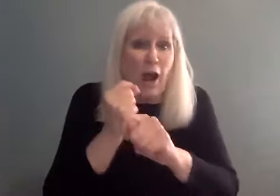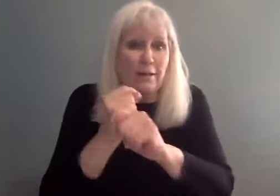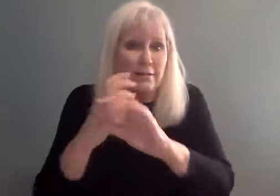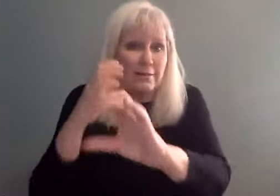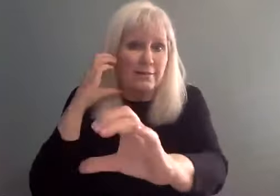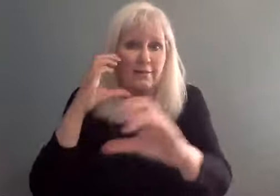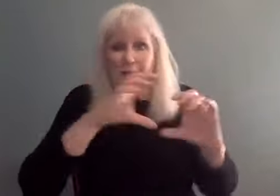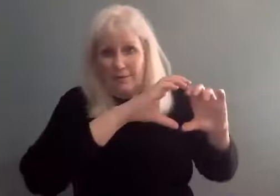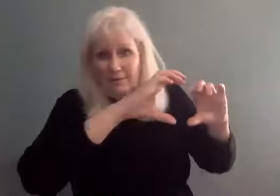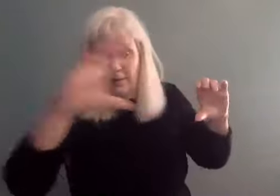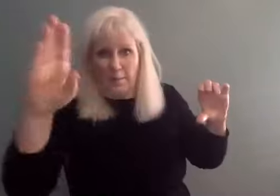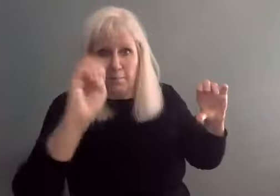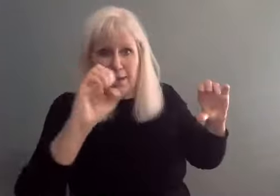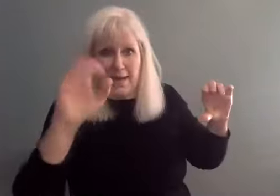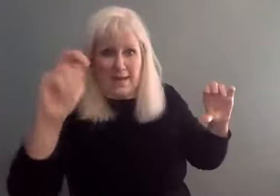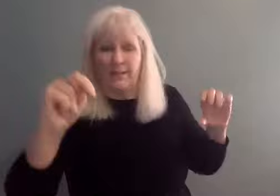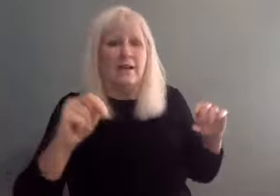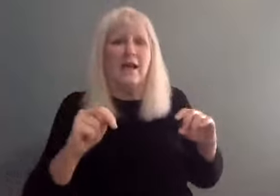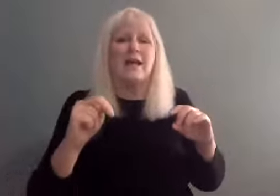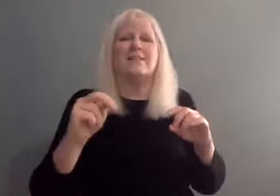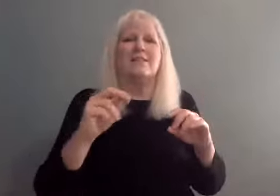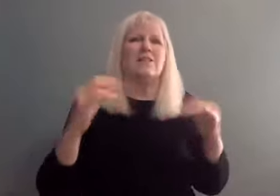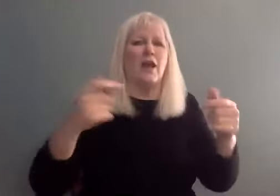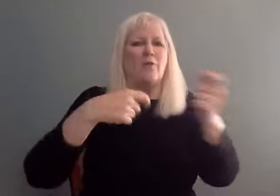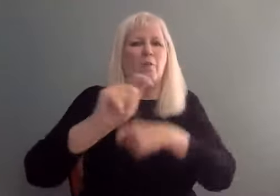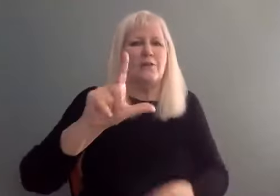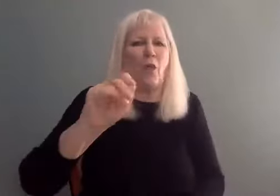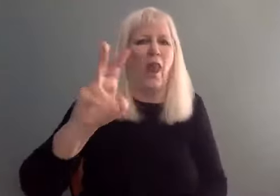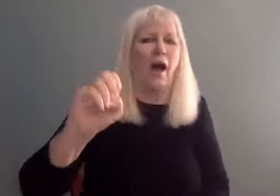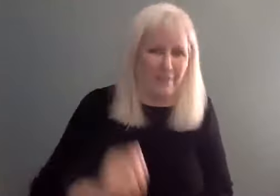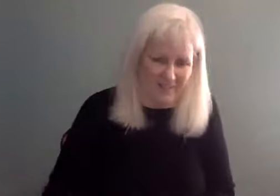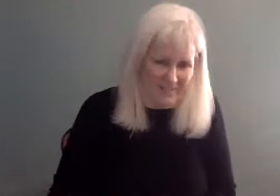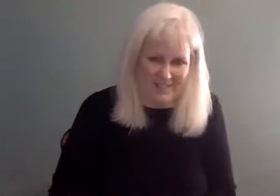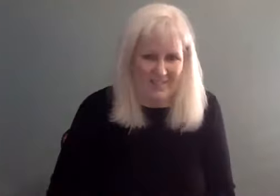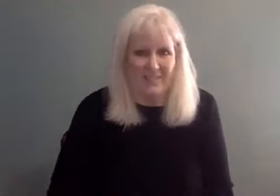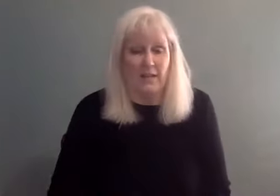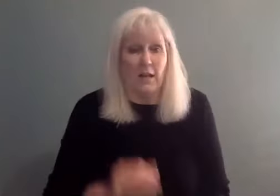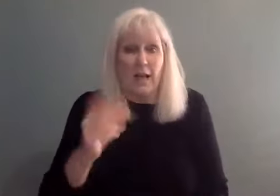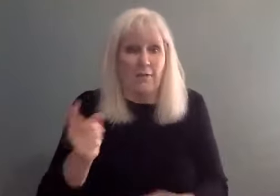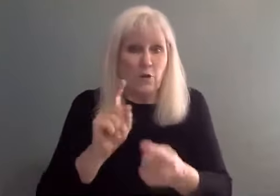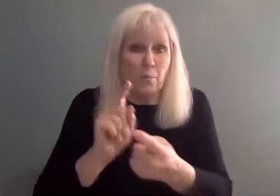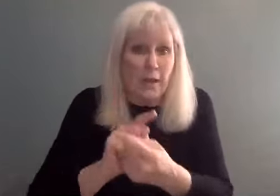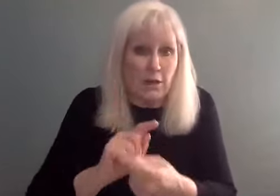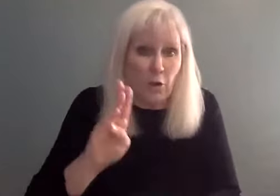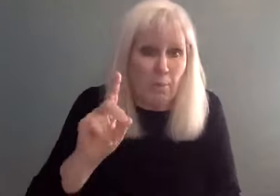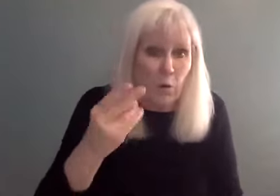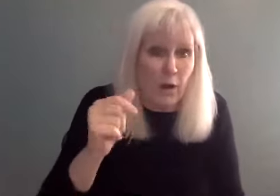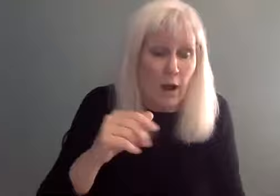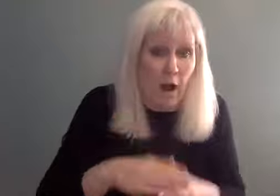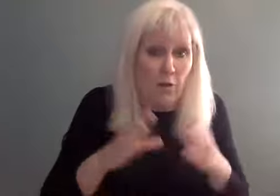So it's not like, as my friend Marilyn says, if you meet your Buddha on the road of life, which is what she's saying, if you